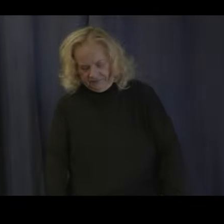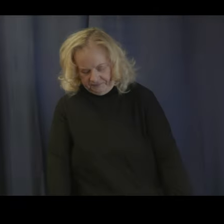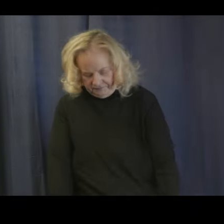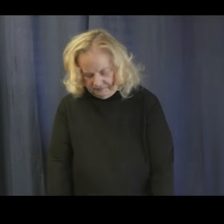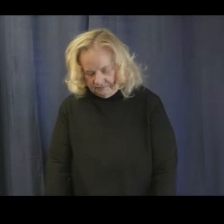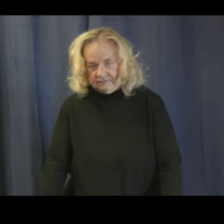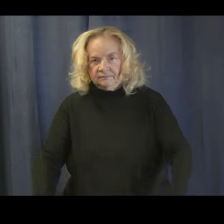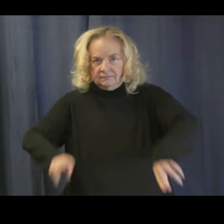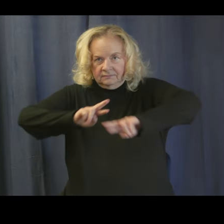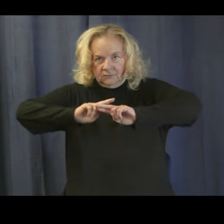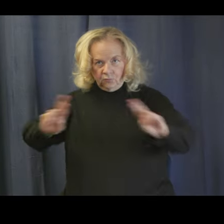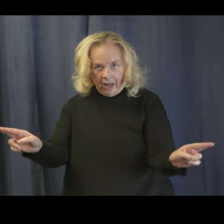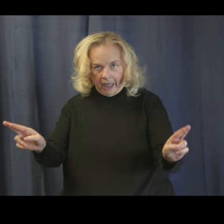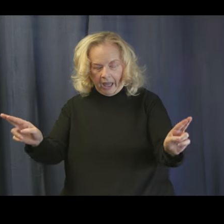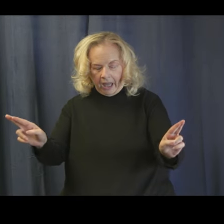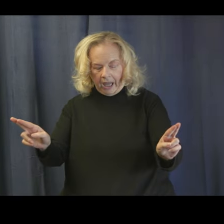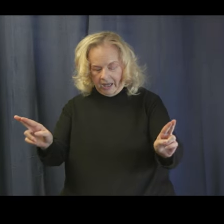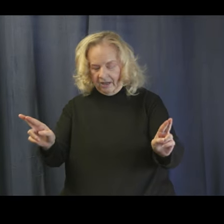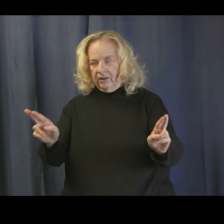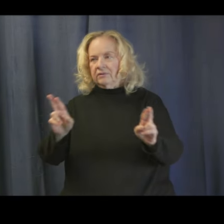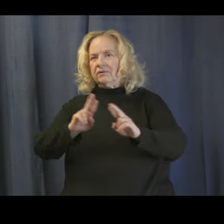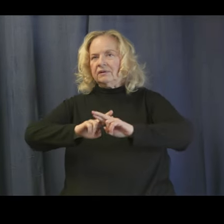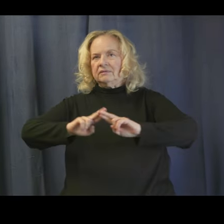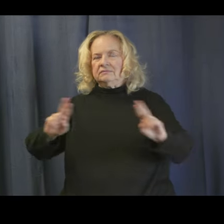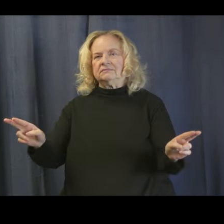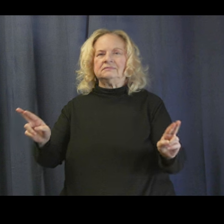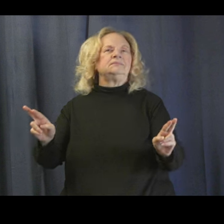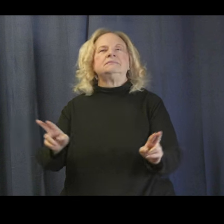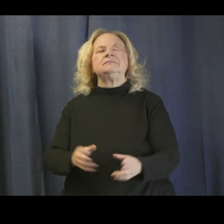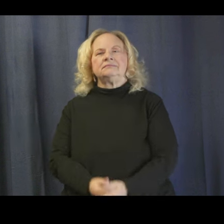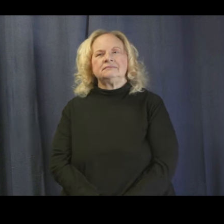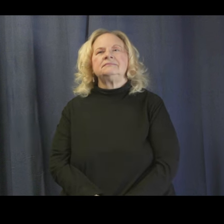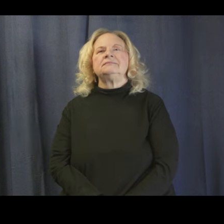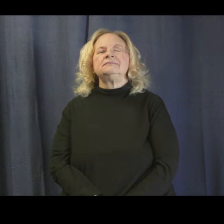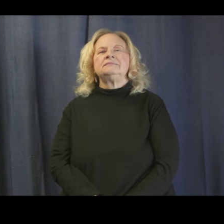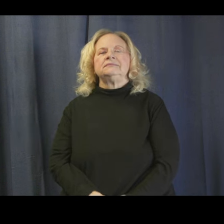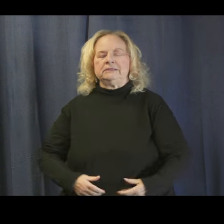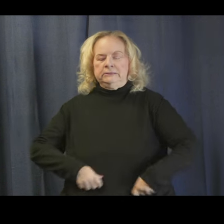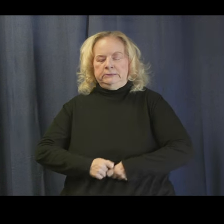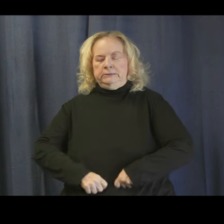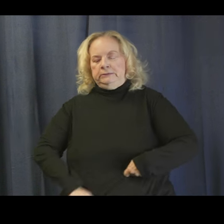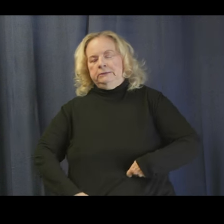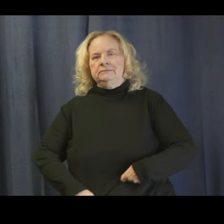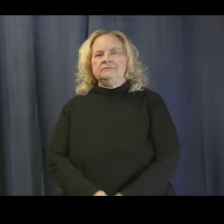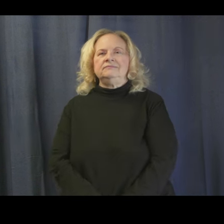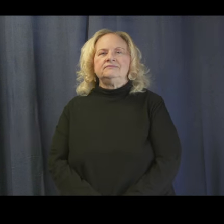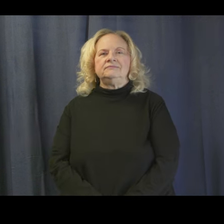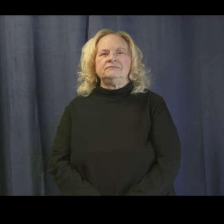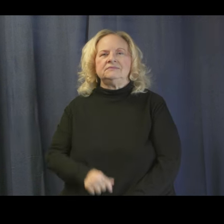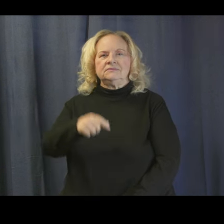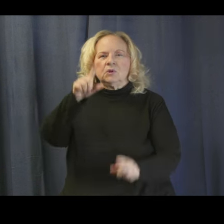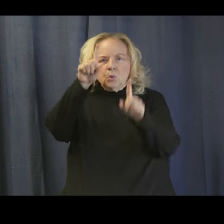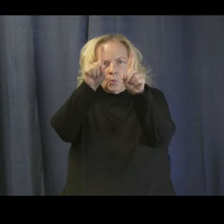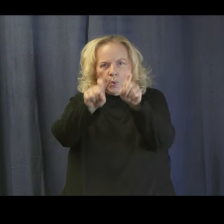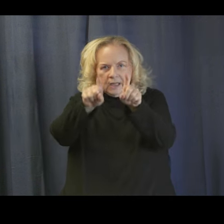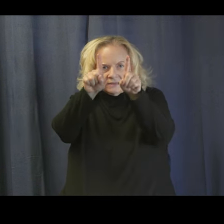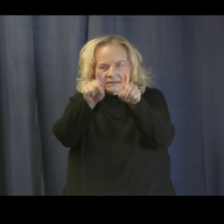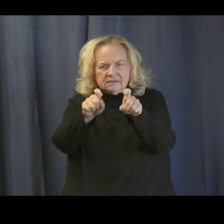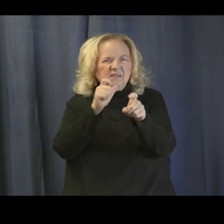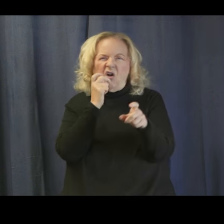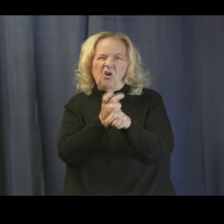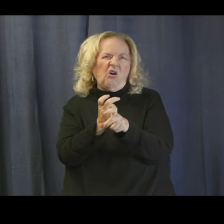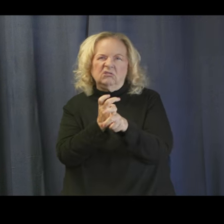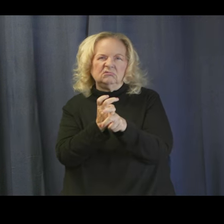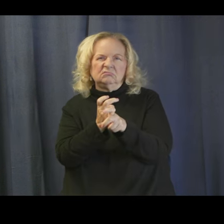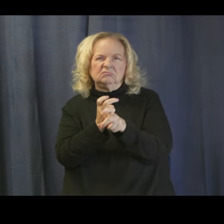All right. Are you ready? Buckle up. Give you some quizzes today.